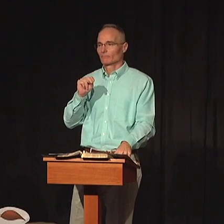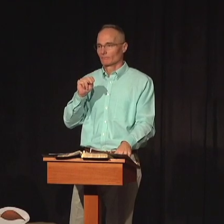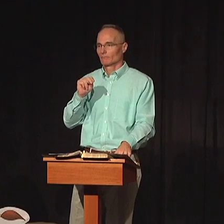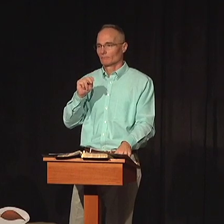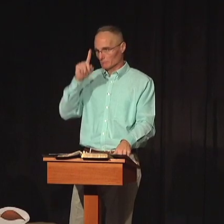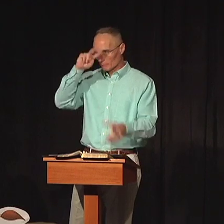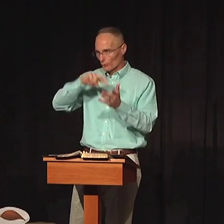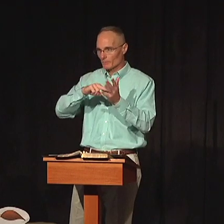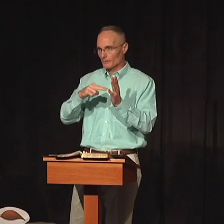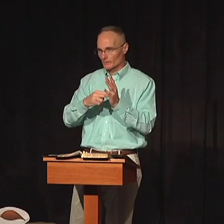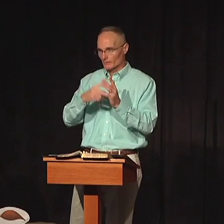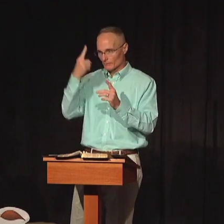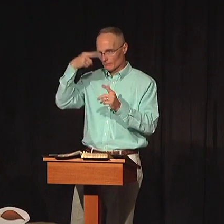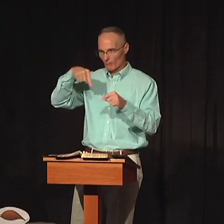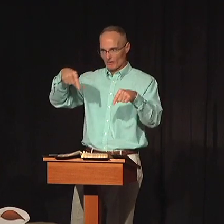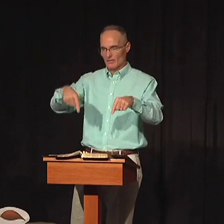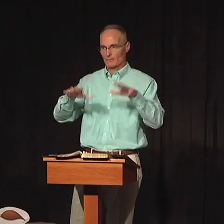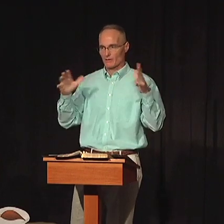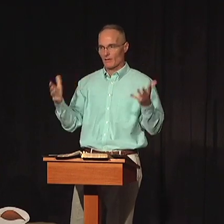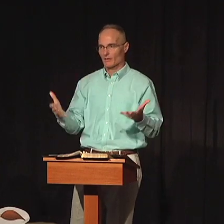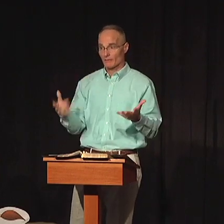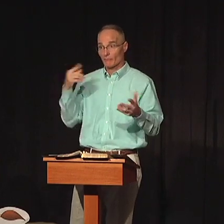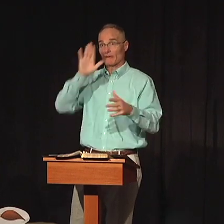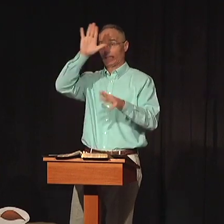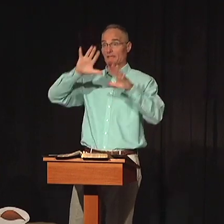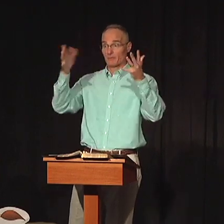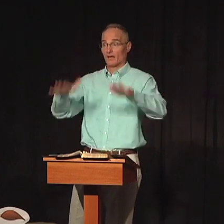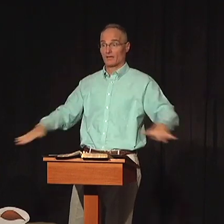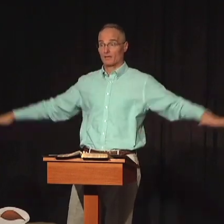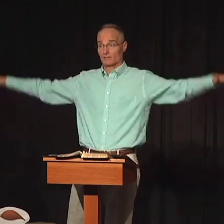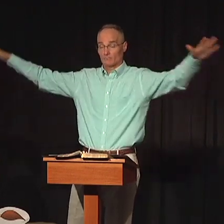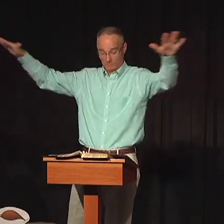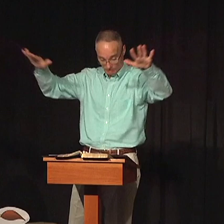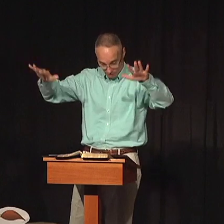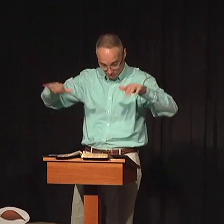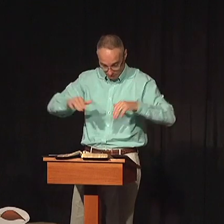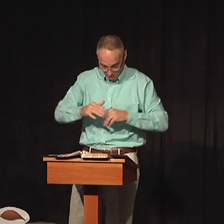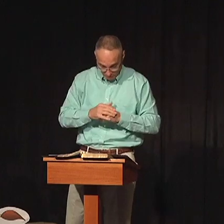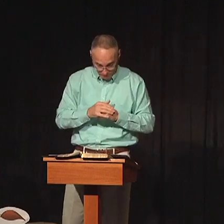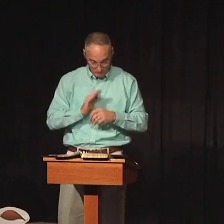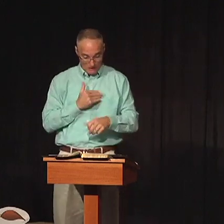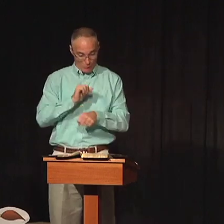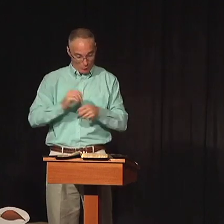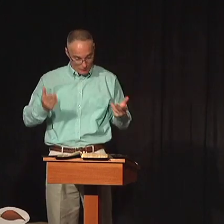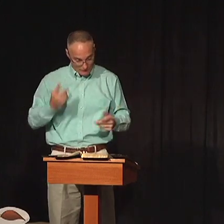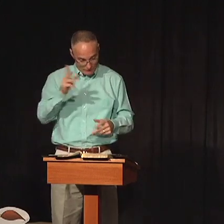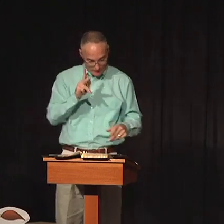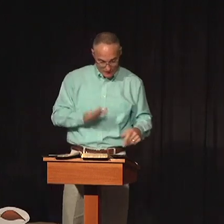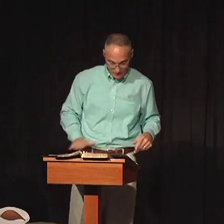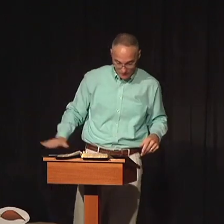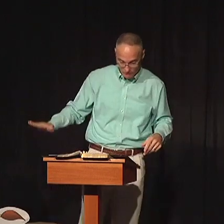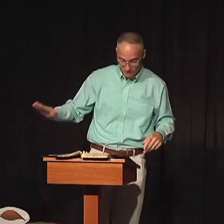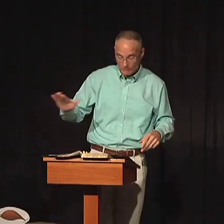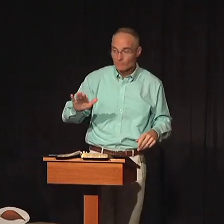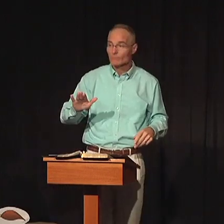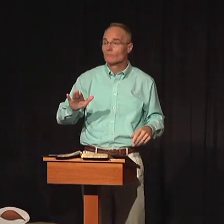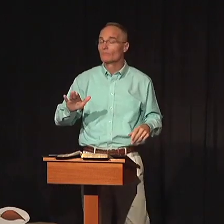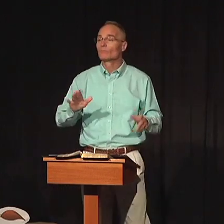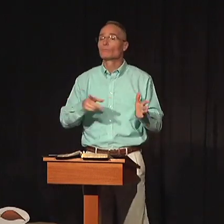God's mission, his purpose for this body, for his body. Our work here is for God's